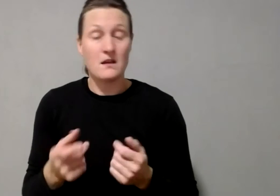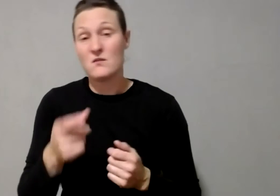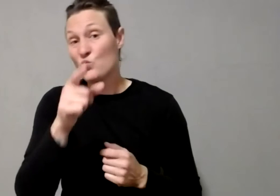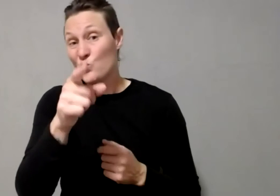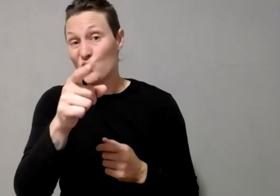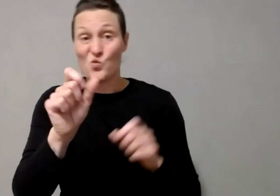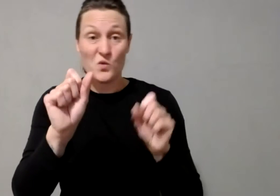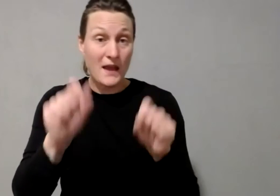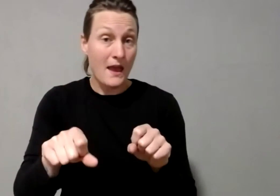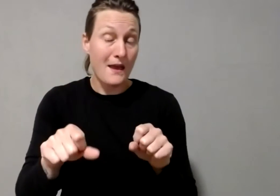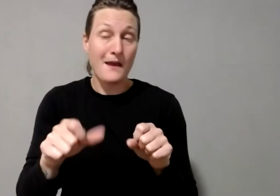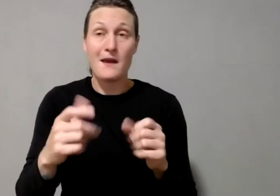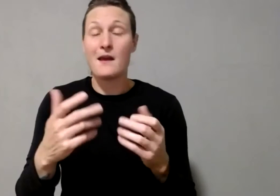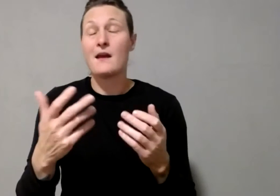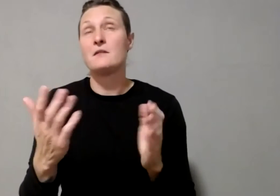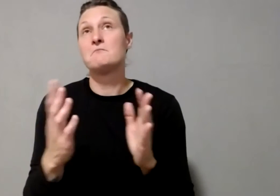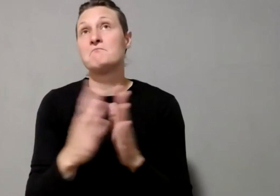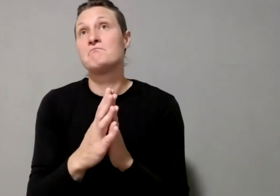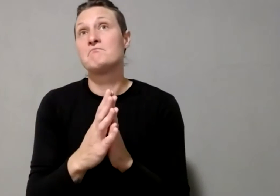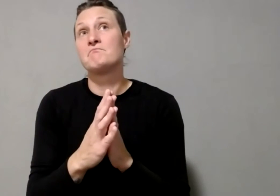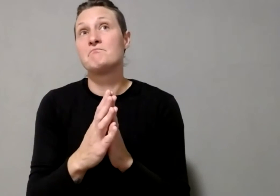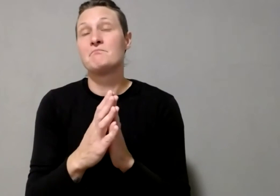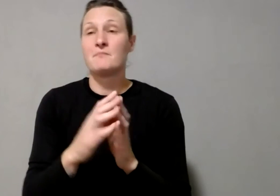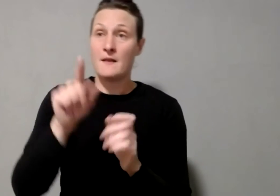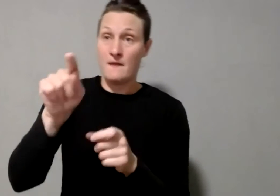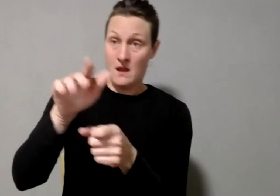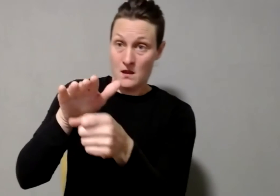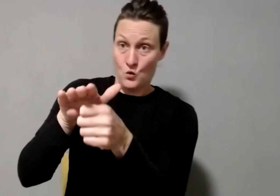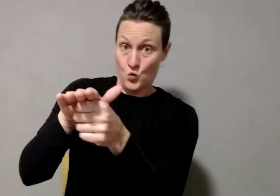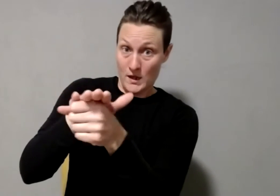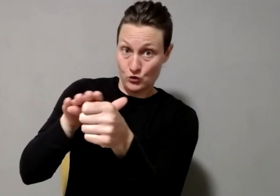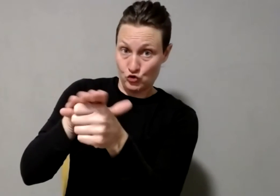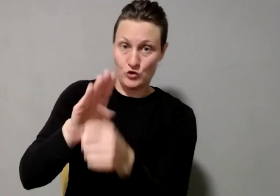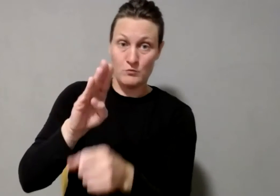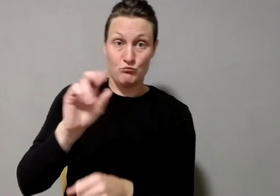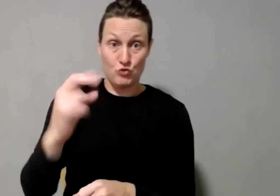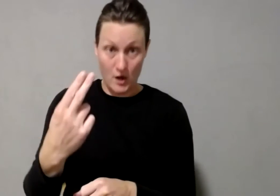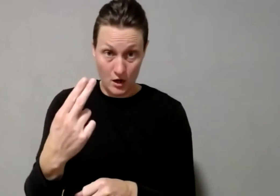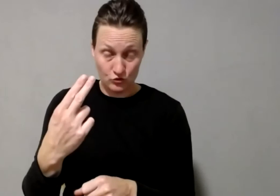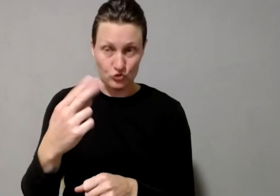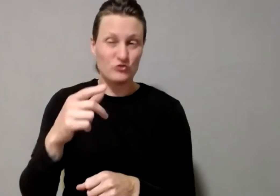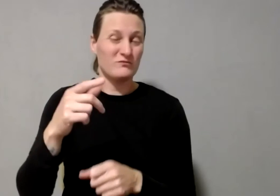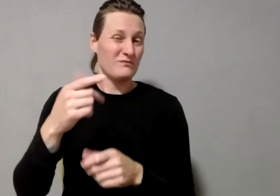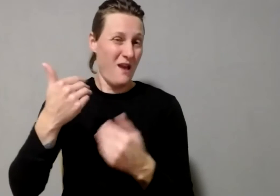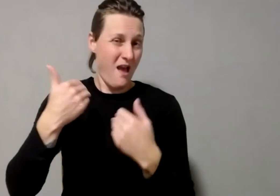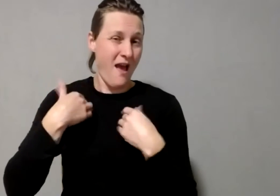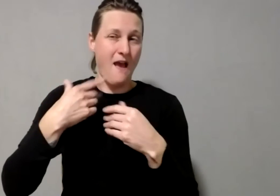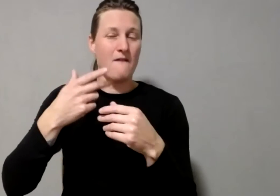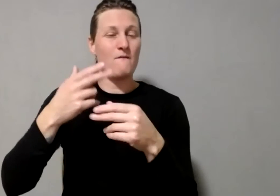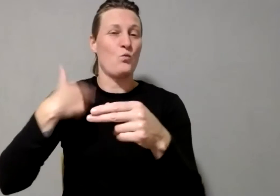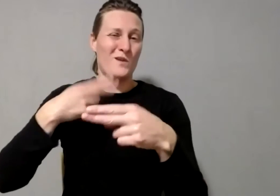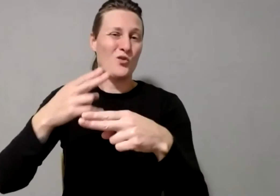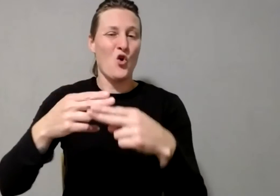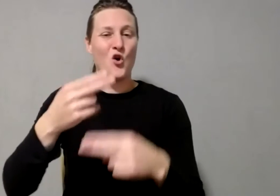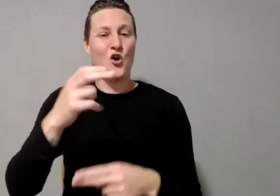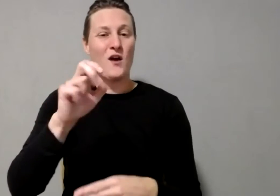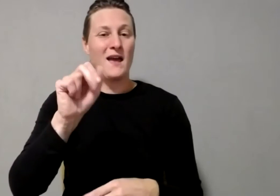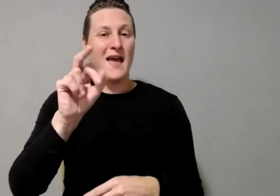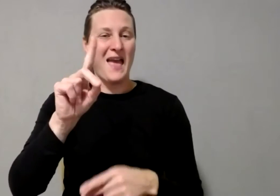with the branch head. So each branch has a branch head who's the main supervisor of the